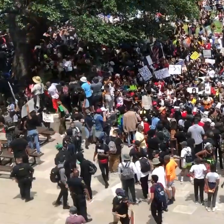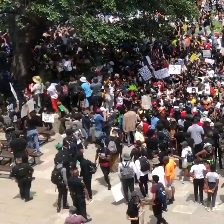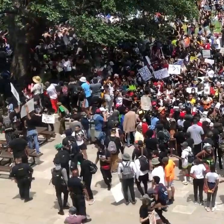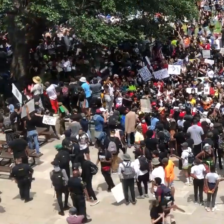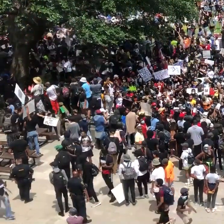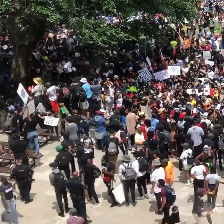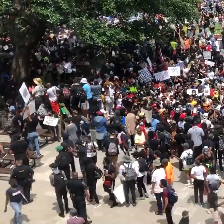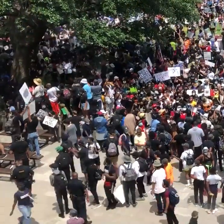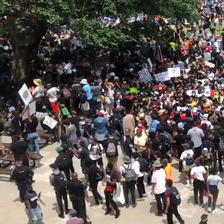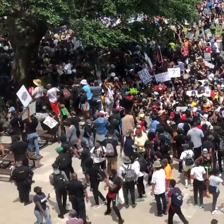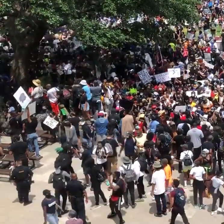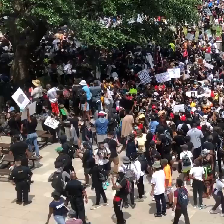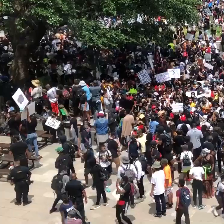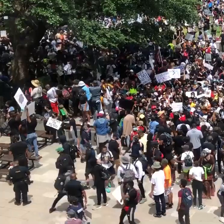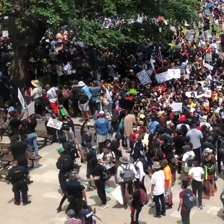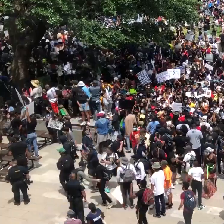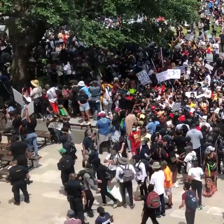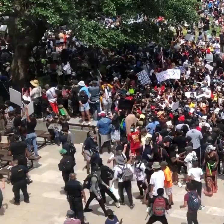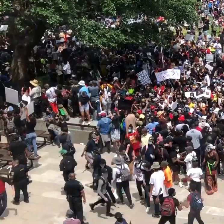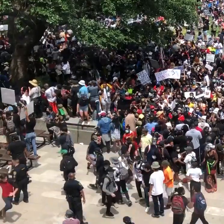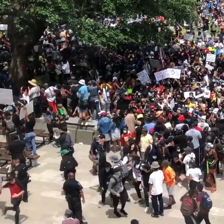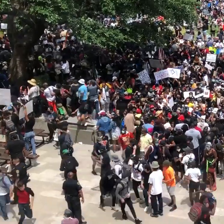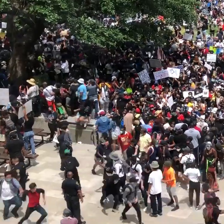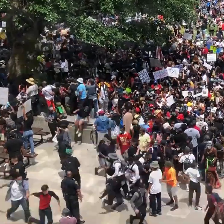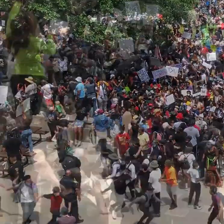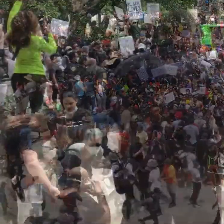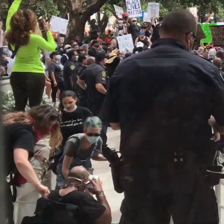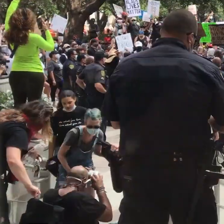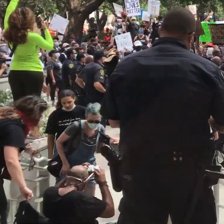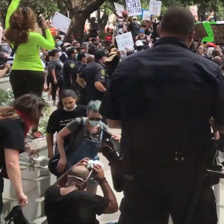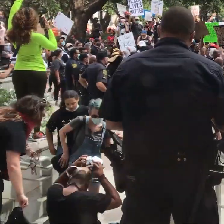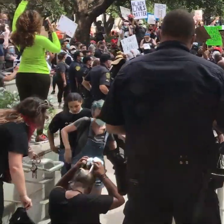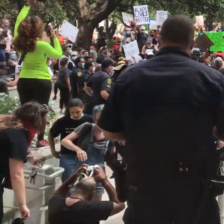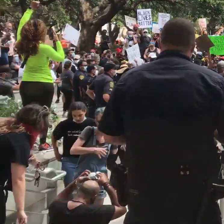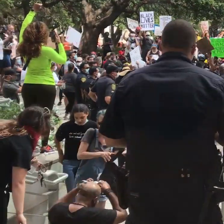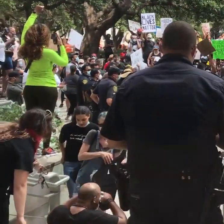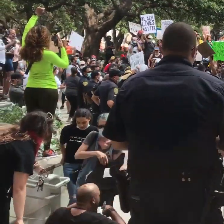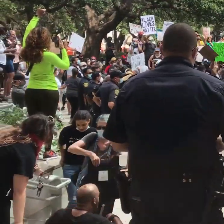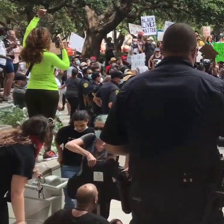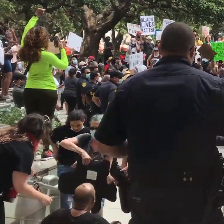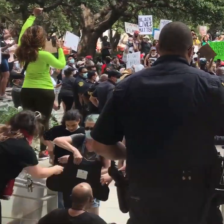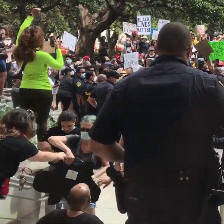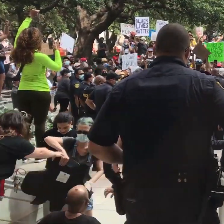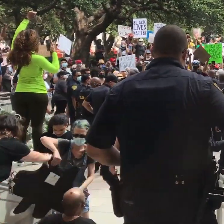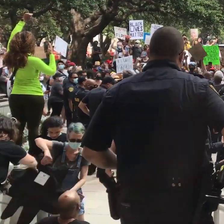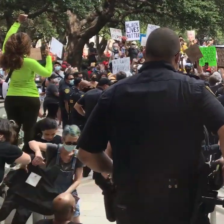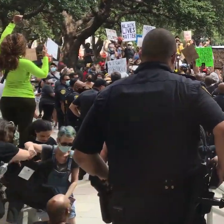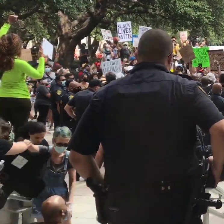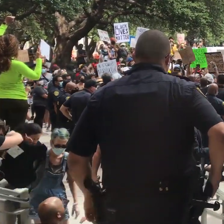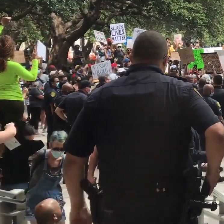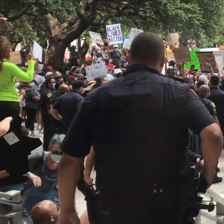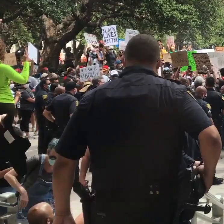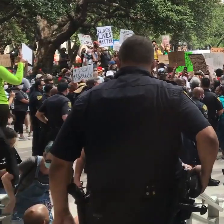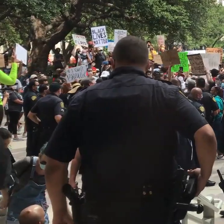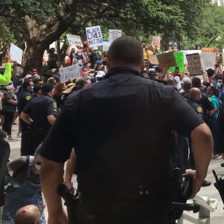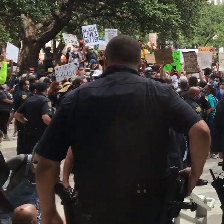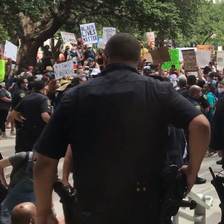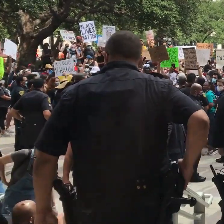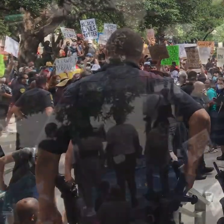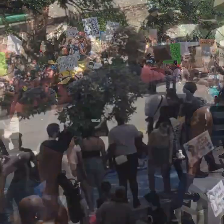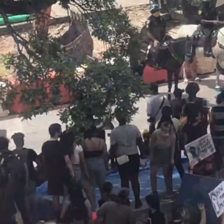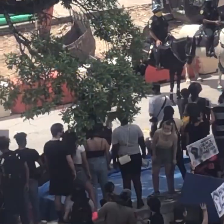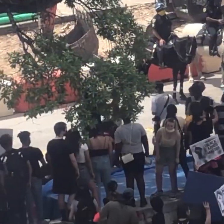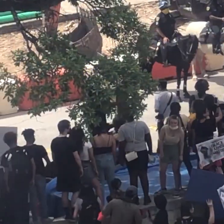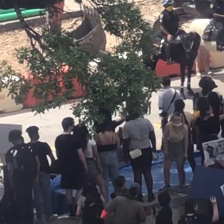behaving responsibly and peacefully, especially on a Saturday evening, Saturday evening. About 98% of the